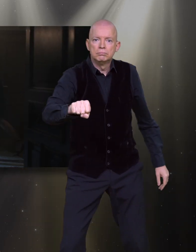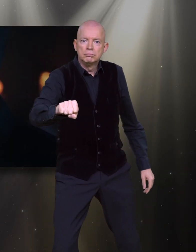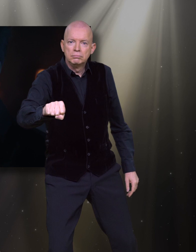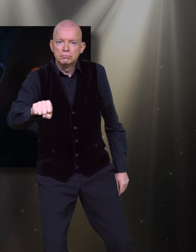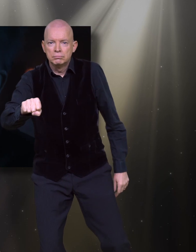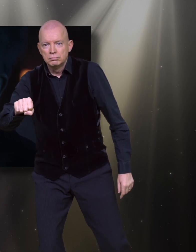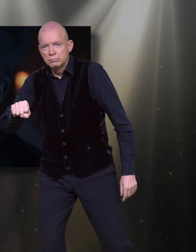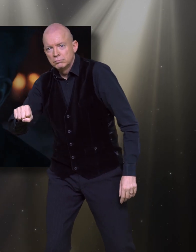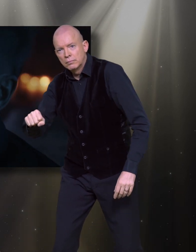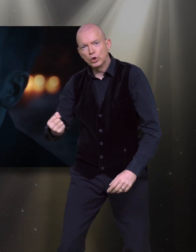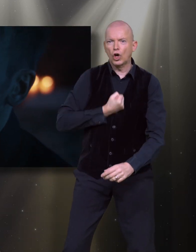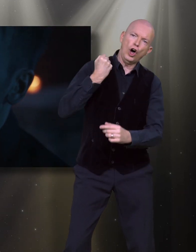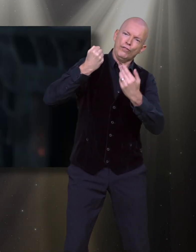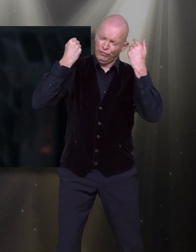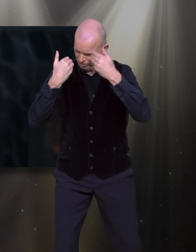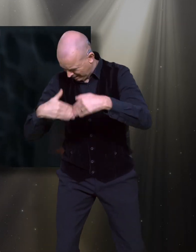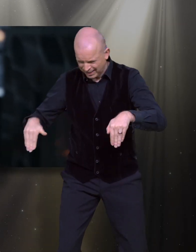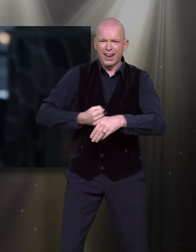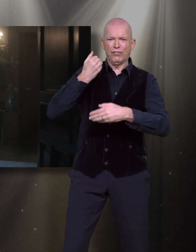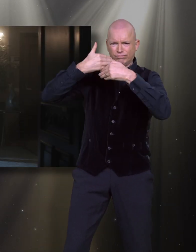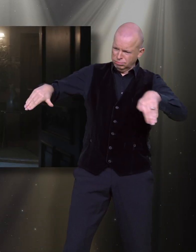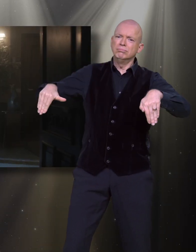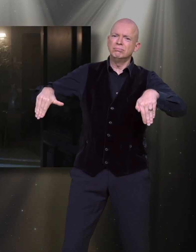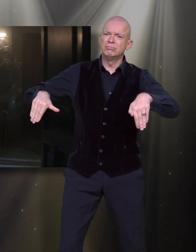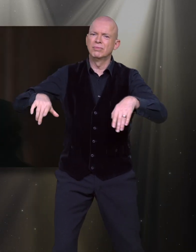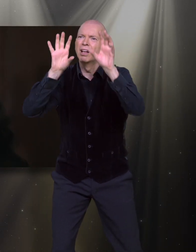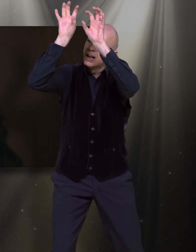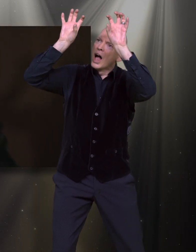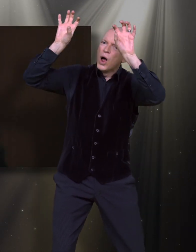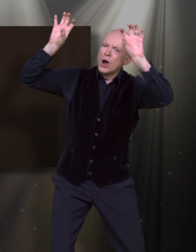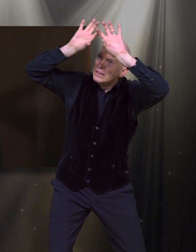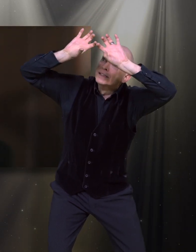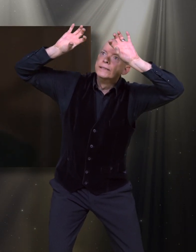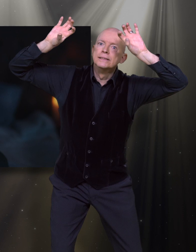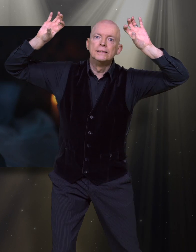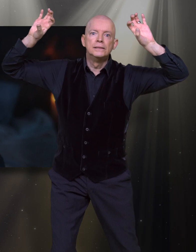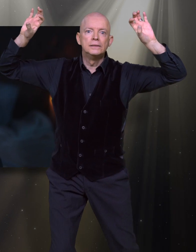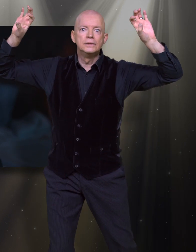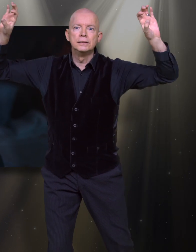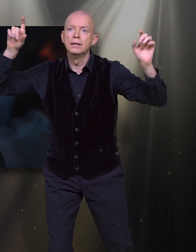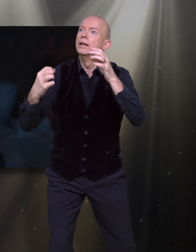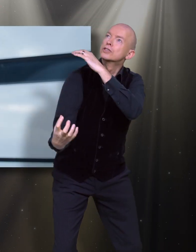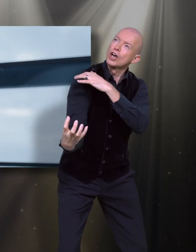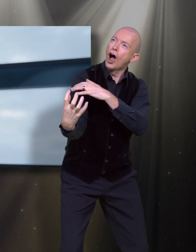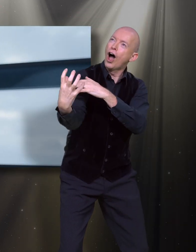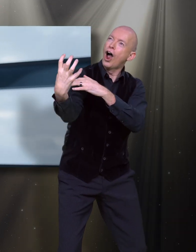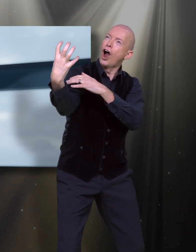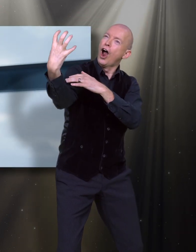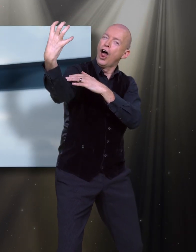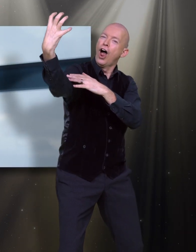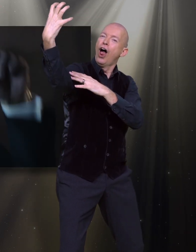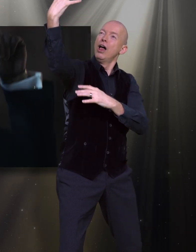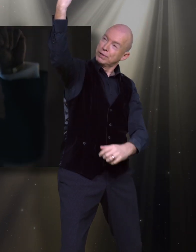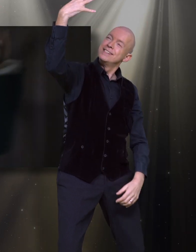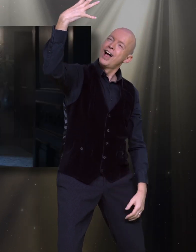out that if I had the nerve to say goodbye, I could look for clearer skies up overhead, where the sun